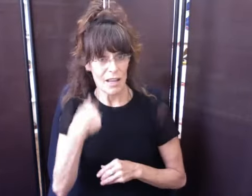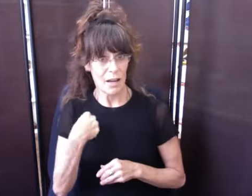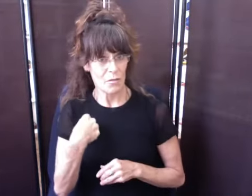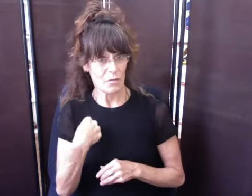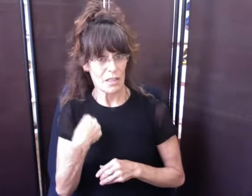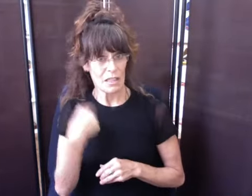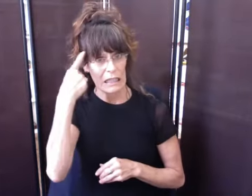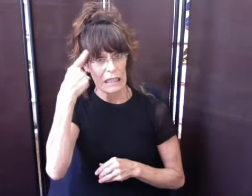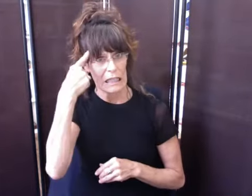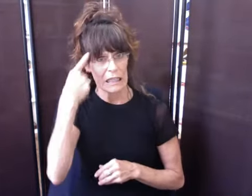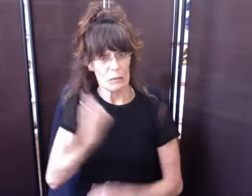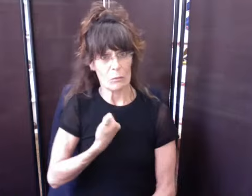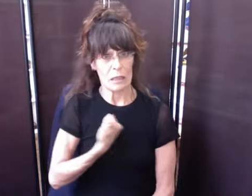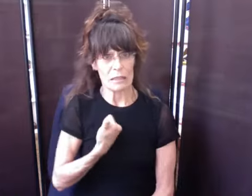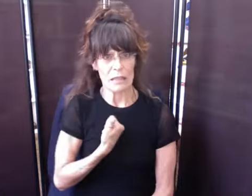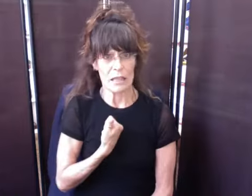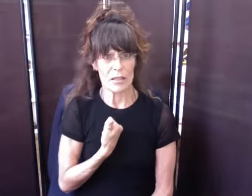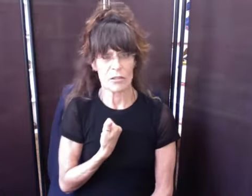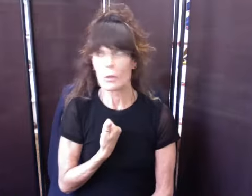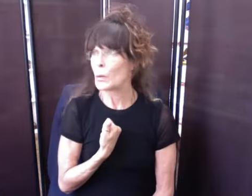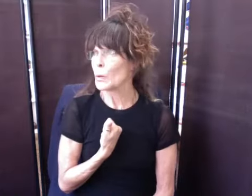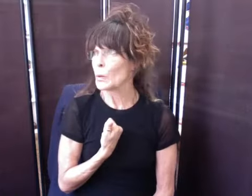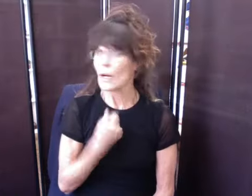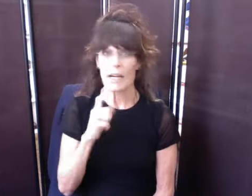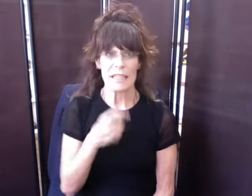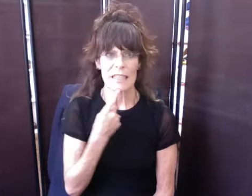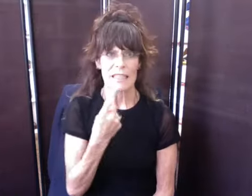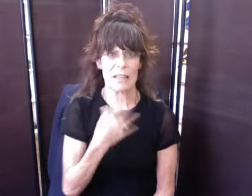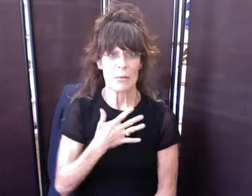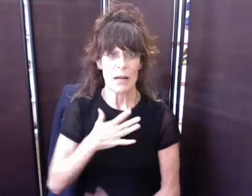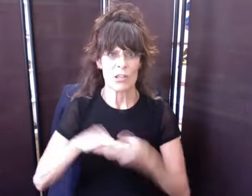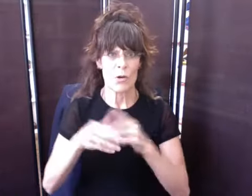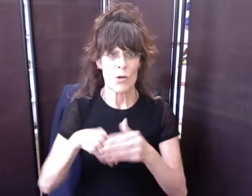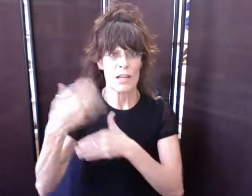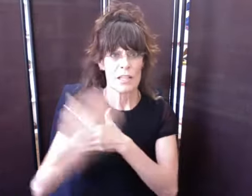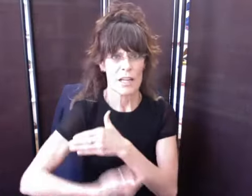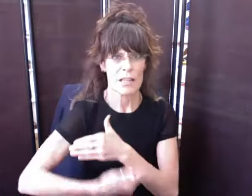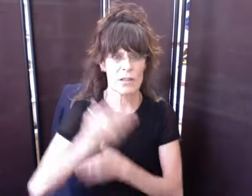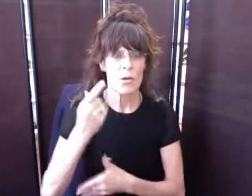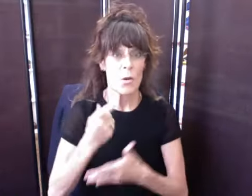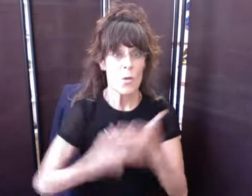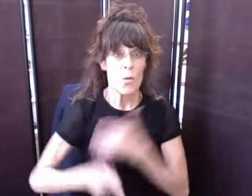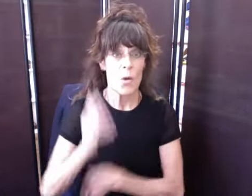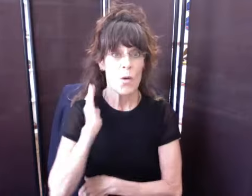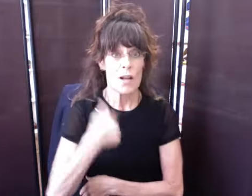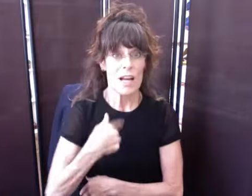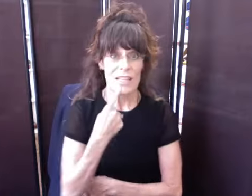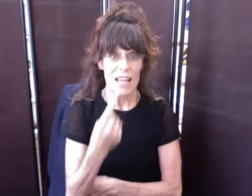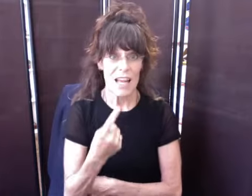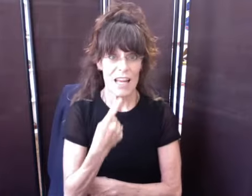writing my own story as he was speaking. Maybe some of you have had that deal go on. And so I didn't hear much of what he said. But